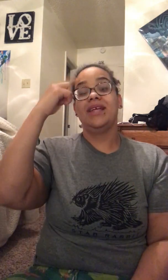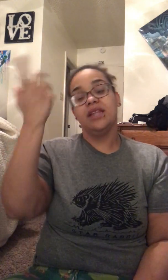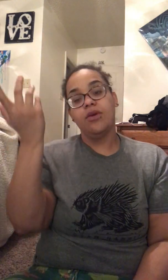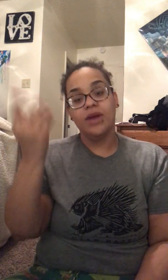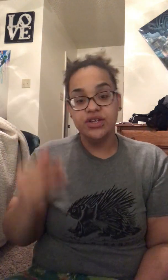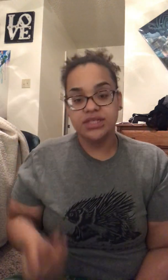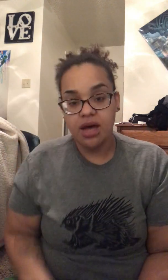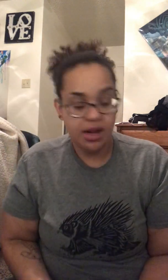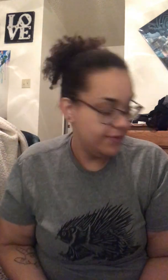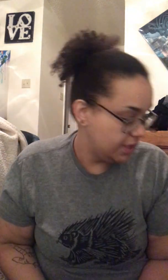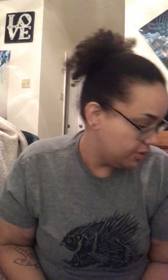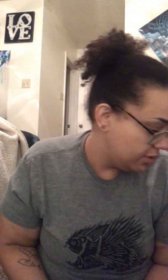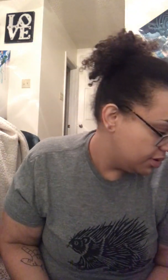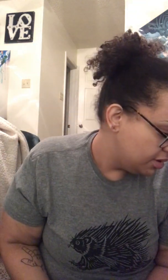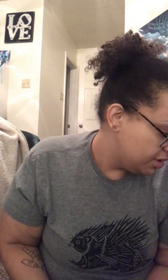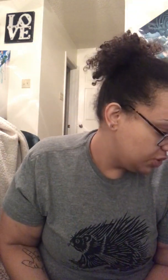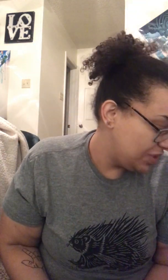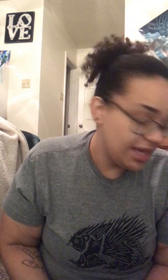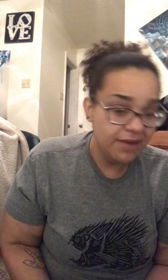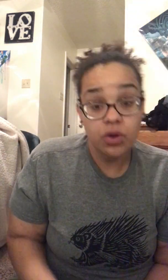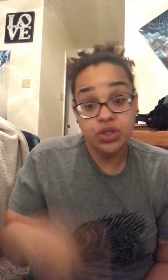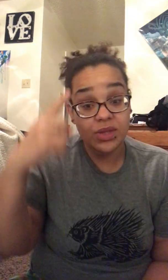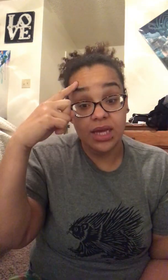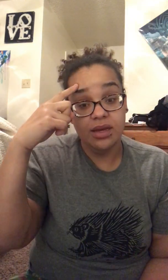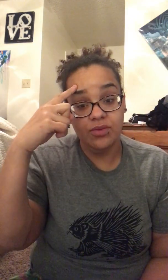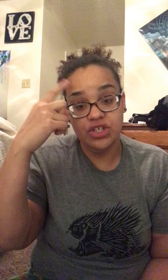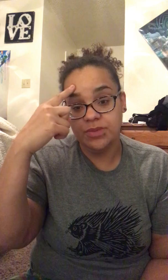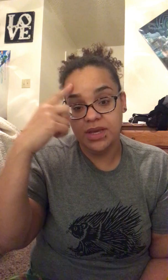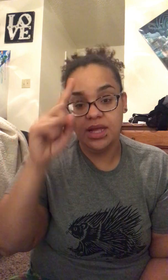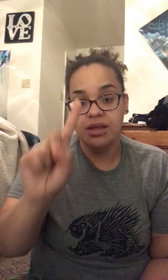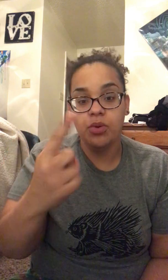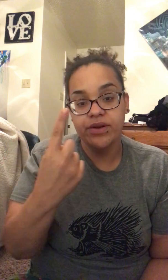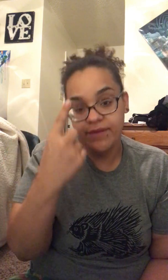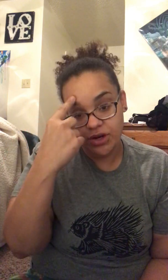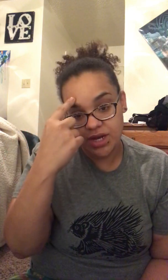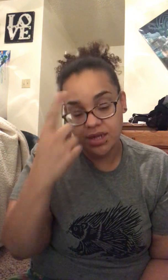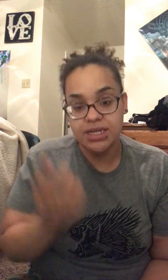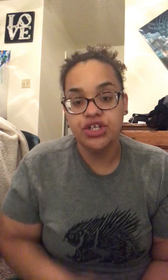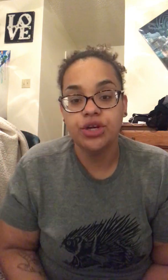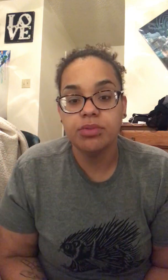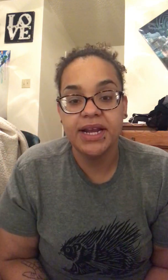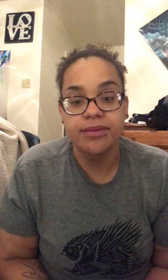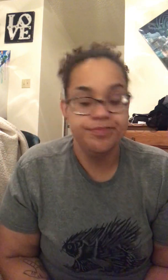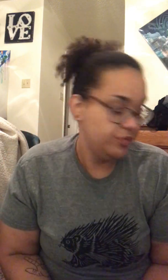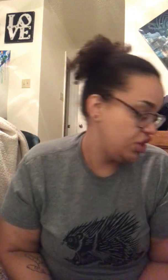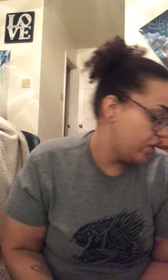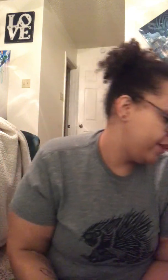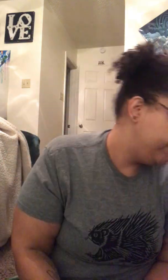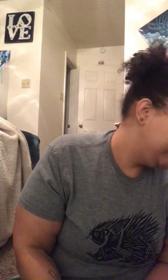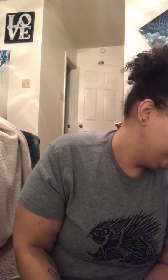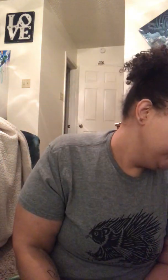another one I just thought of. So to think of or to think would just be like the pointer finger touching your brain to your head.